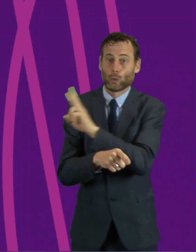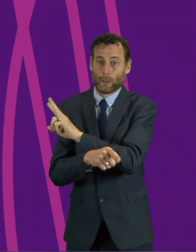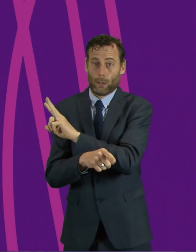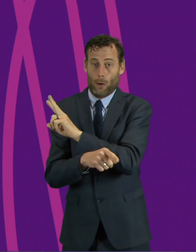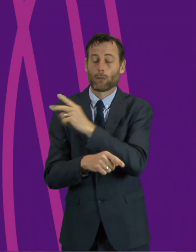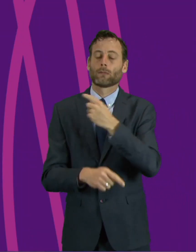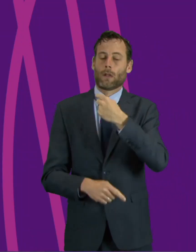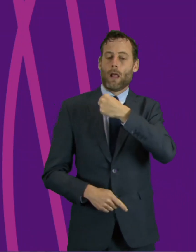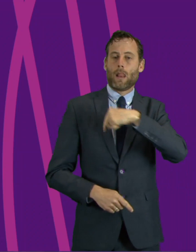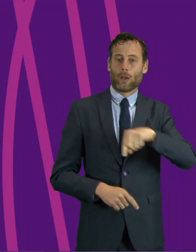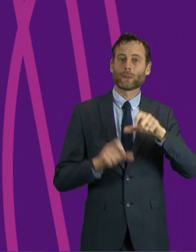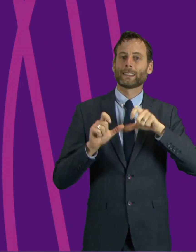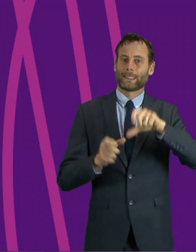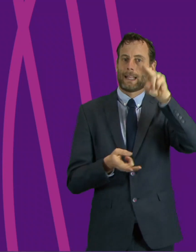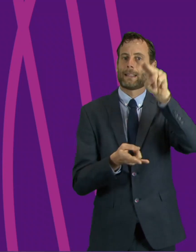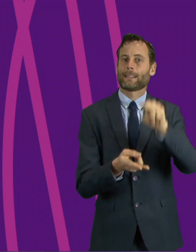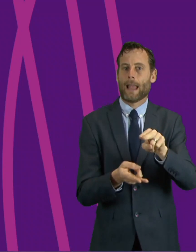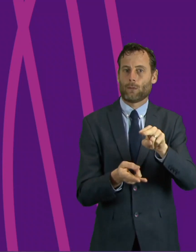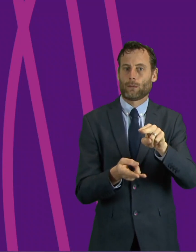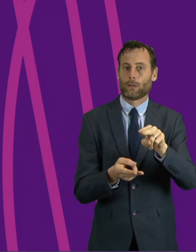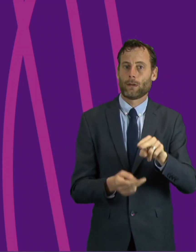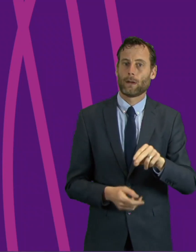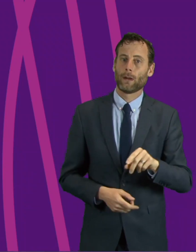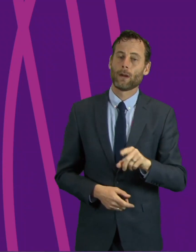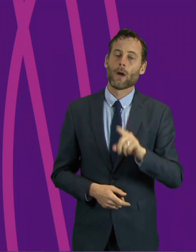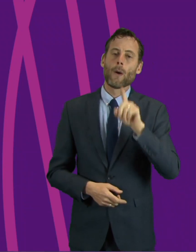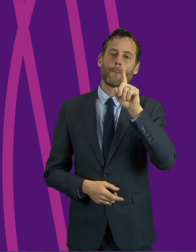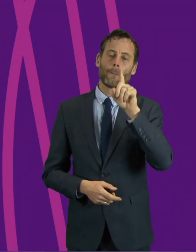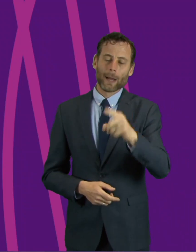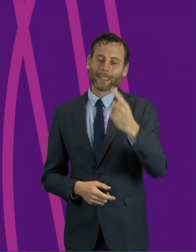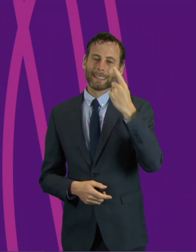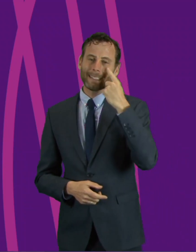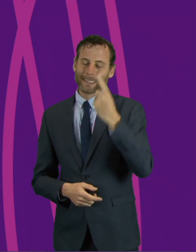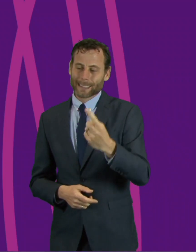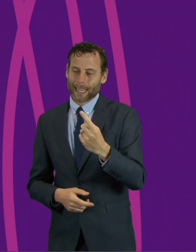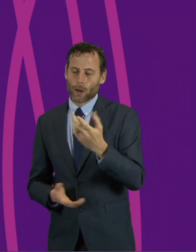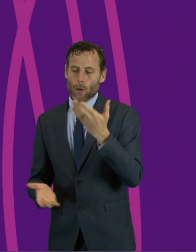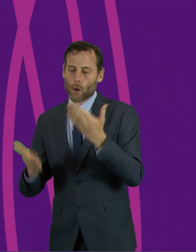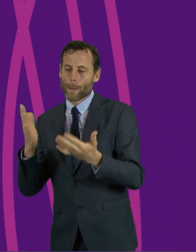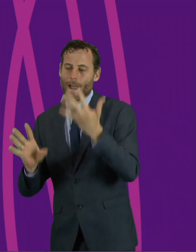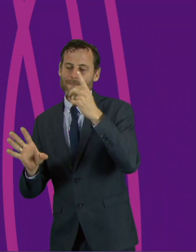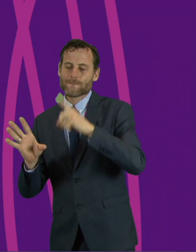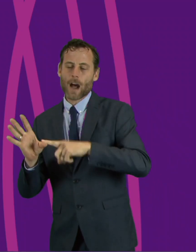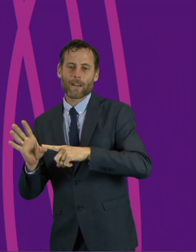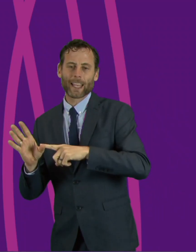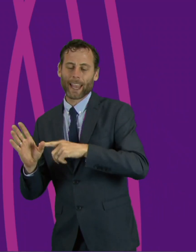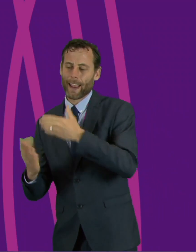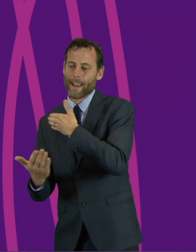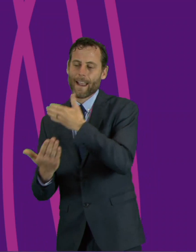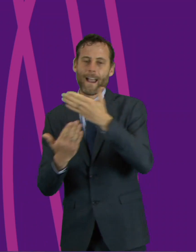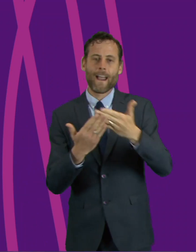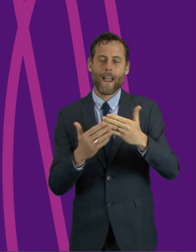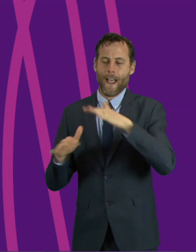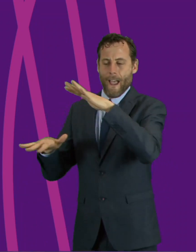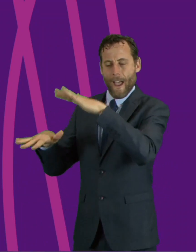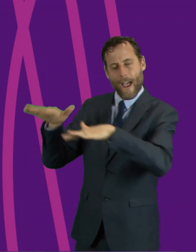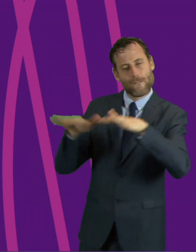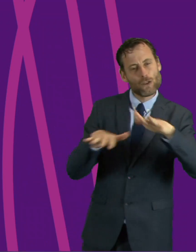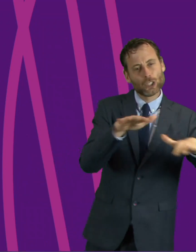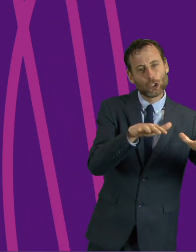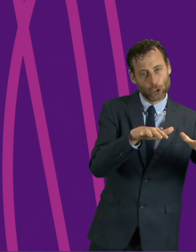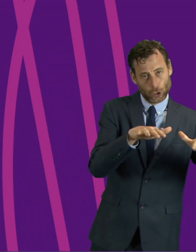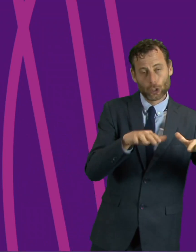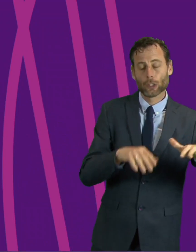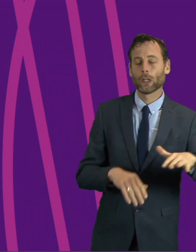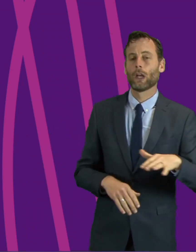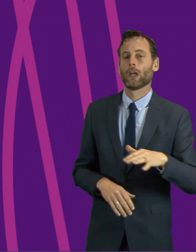still significantly higher than the 5-year average, also fell, which means that what we refer to as excess deaths were lower